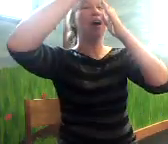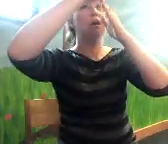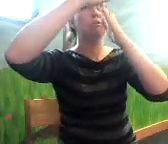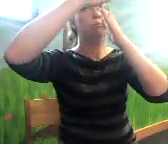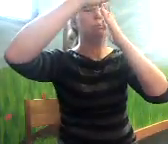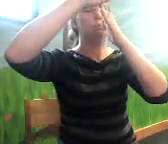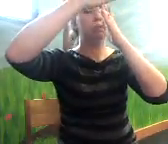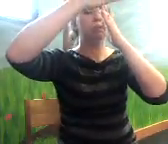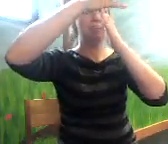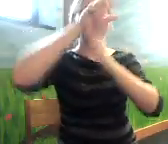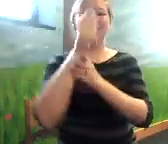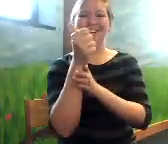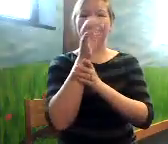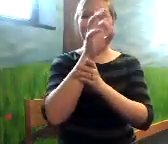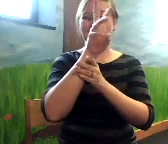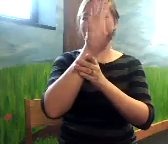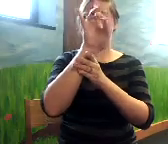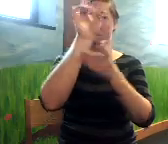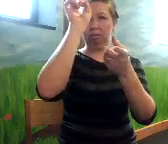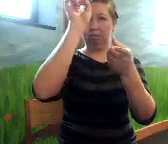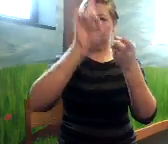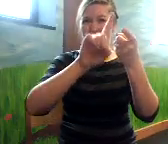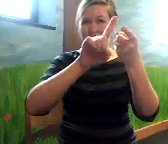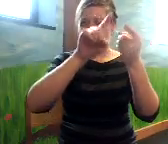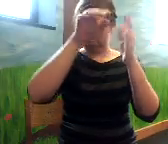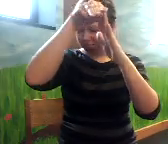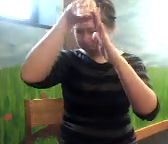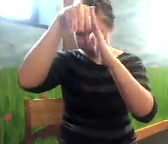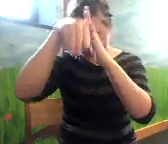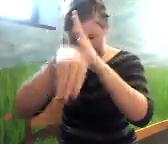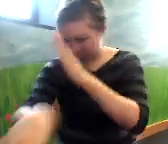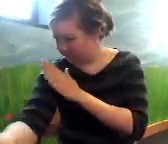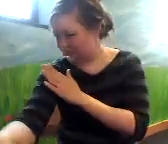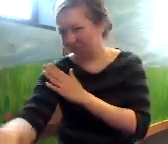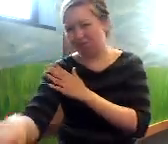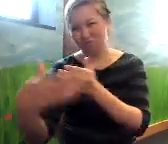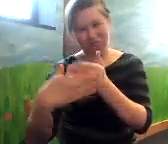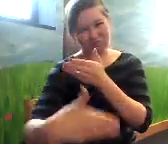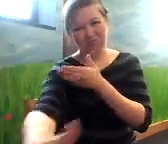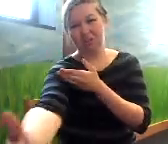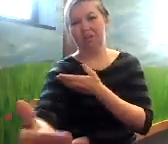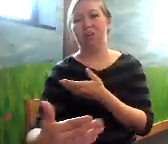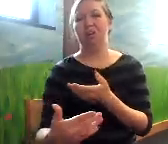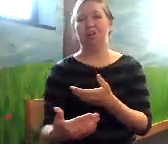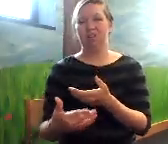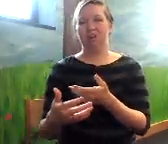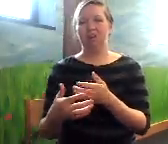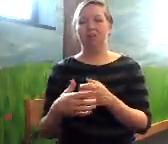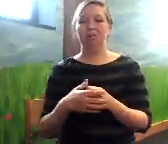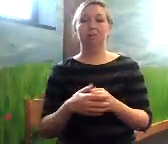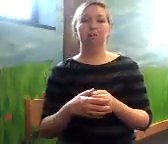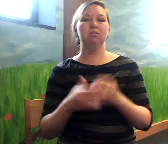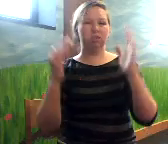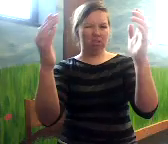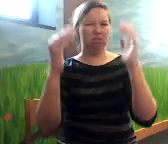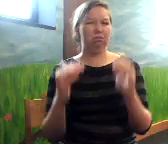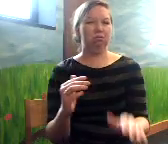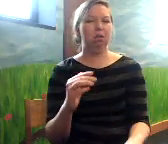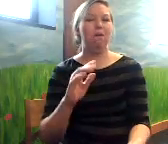Okay, a credibility gap is a gap in what someone tells you and what is